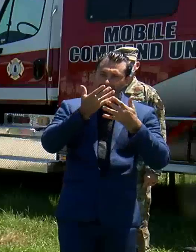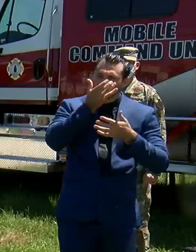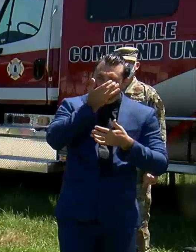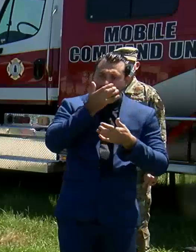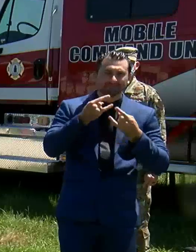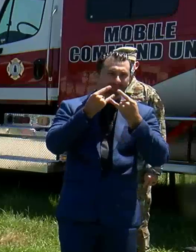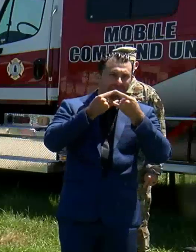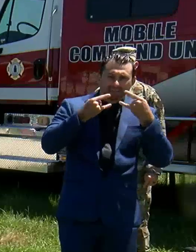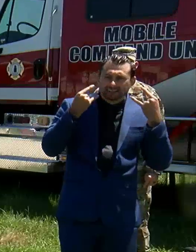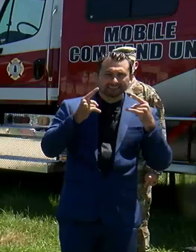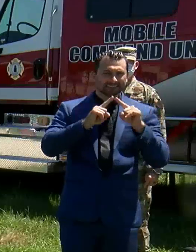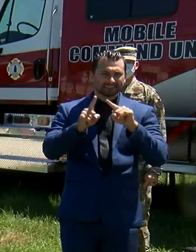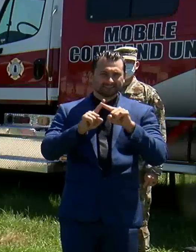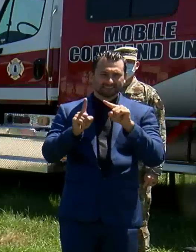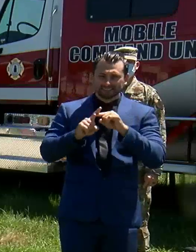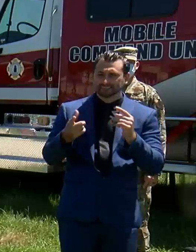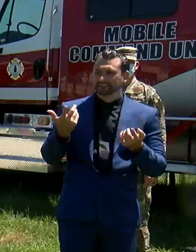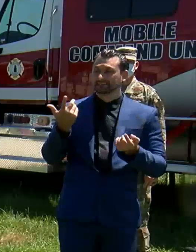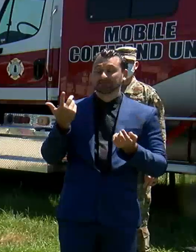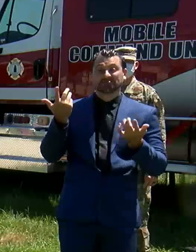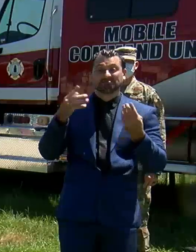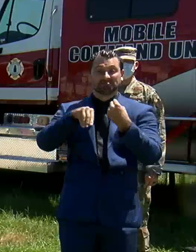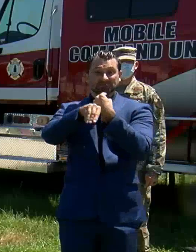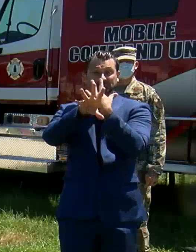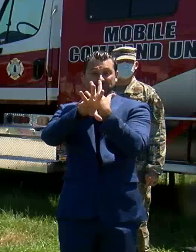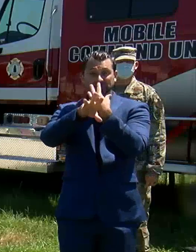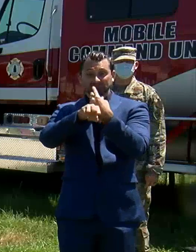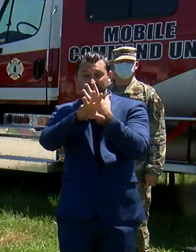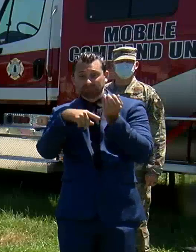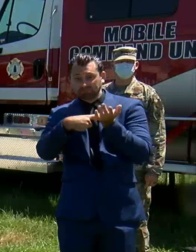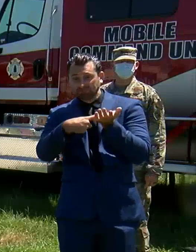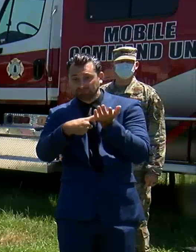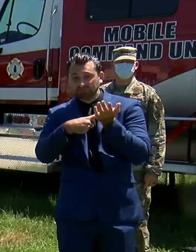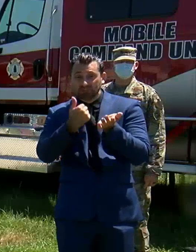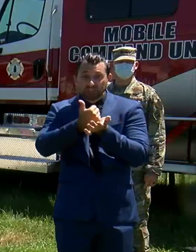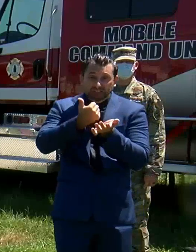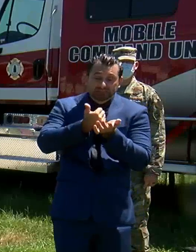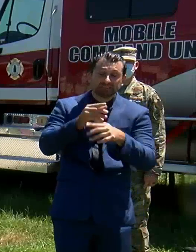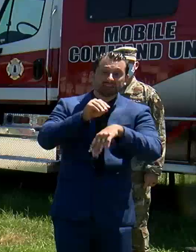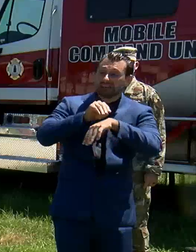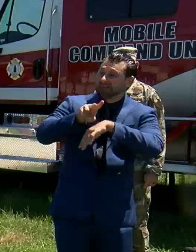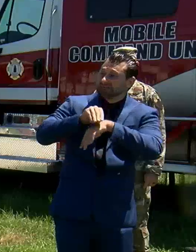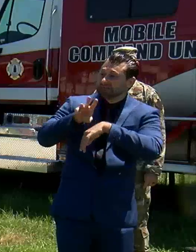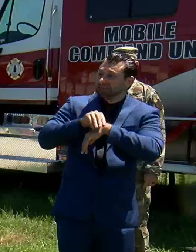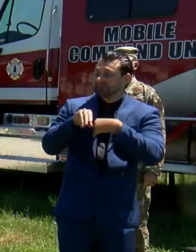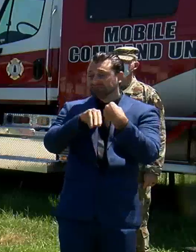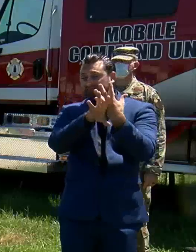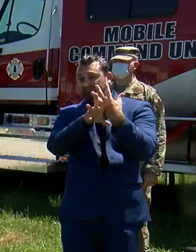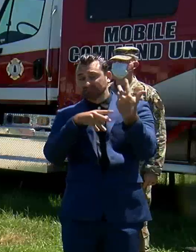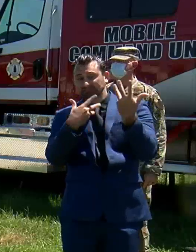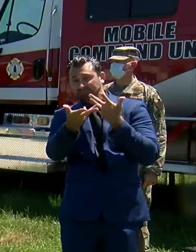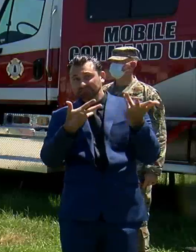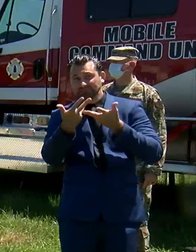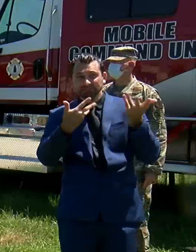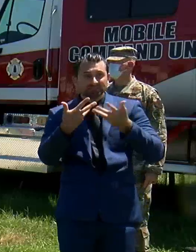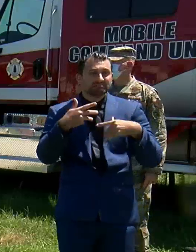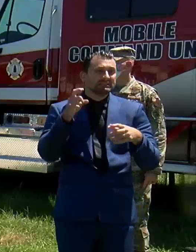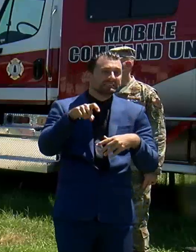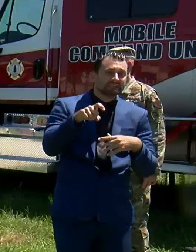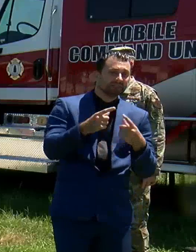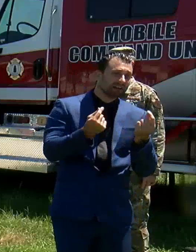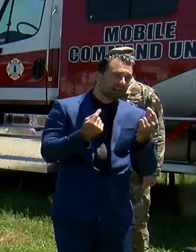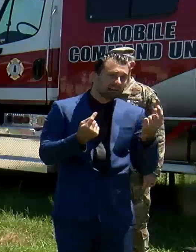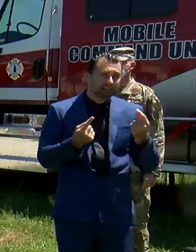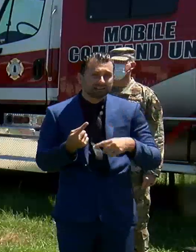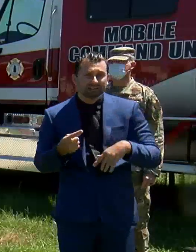for service delivery or teleworking administrative staff. Jared's going to come up and talk about Division of